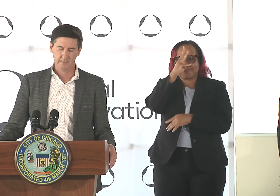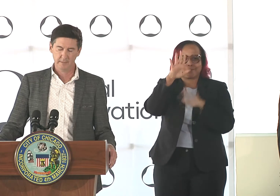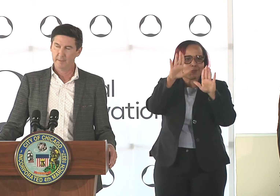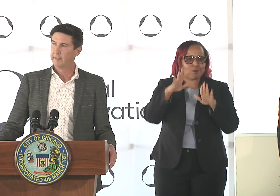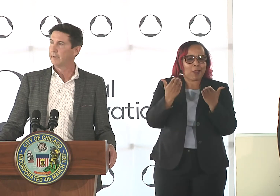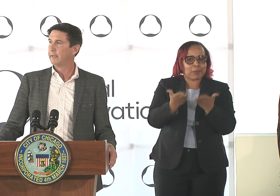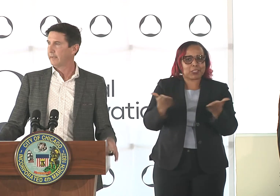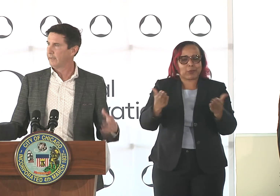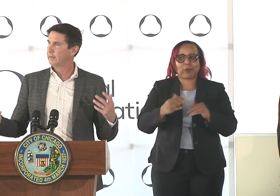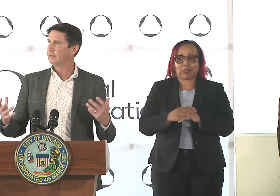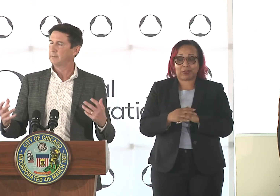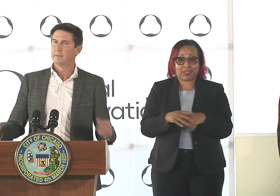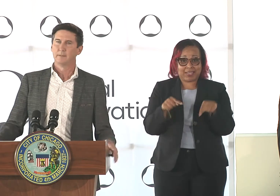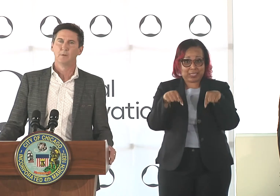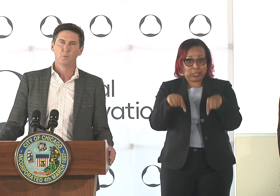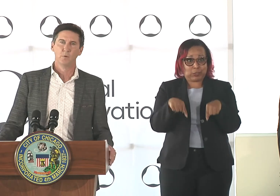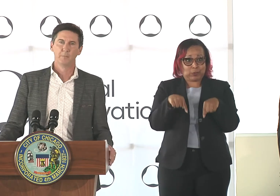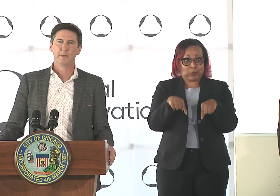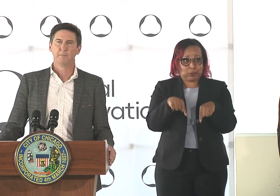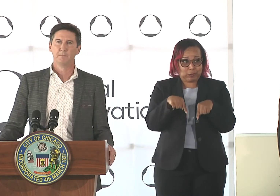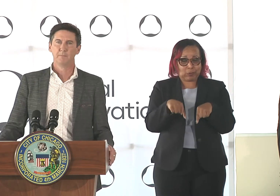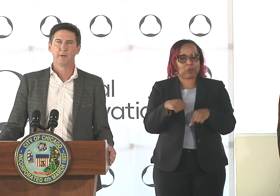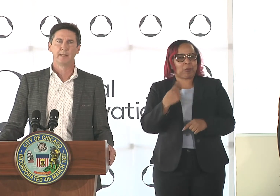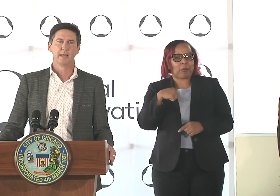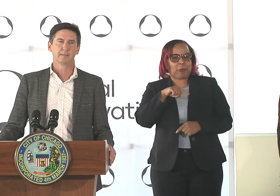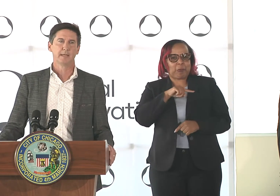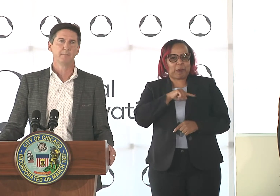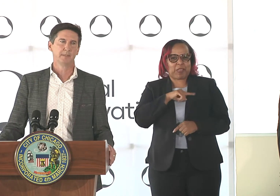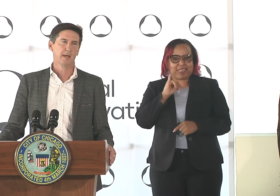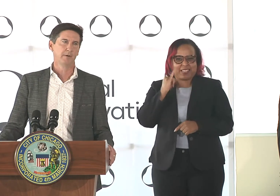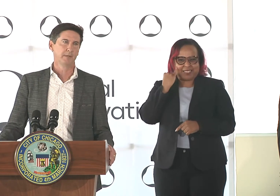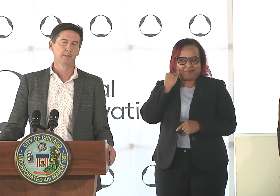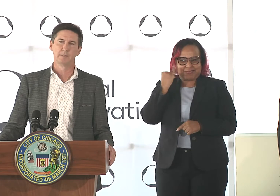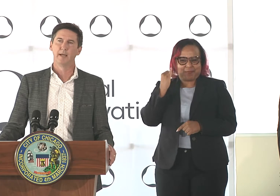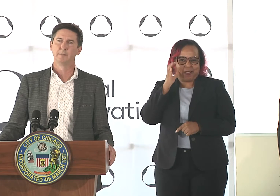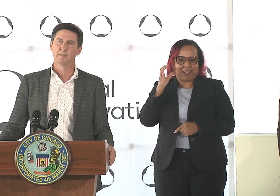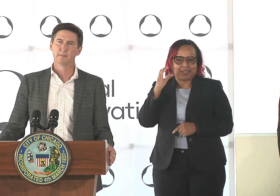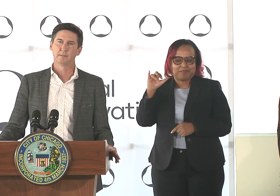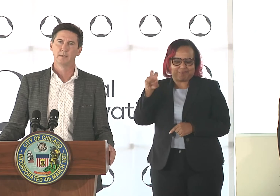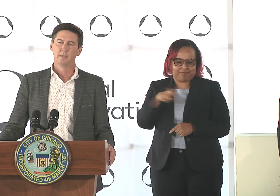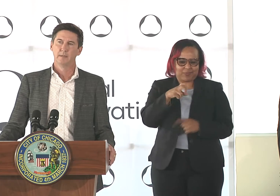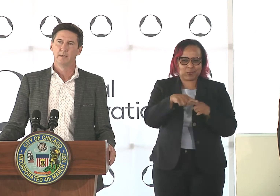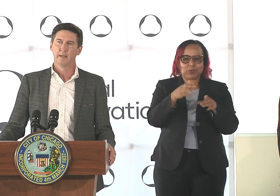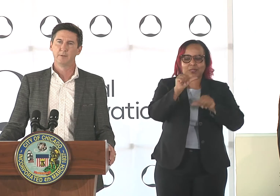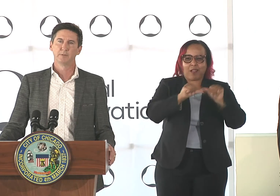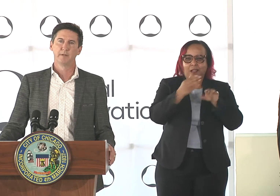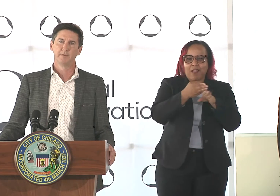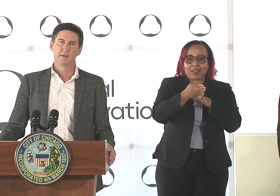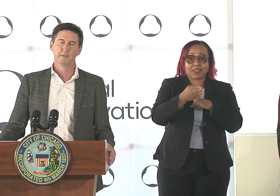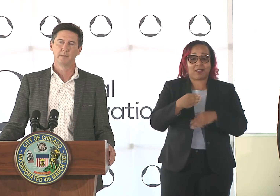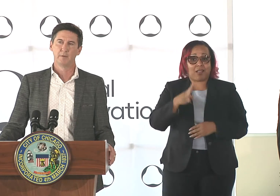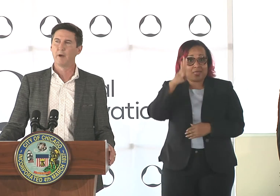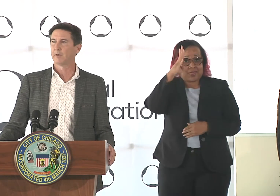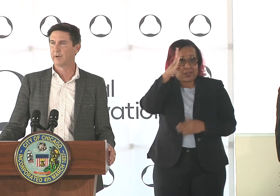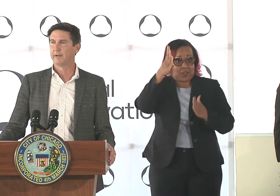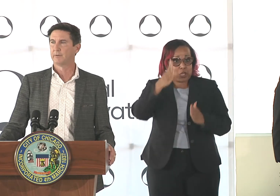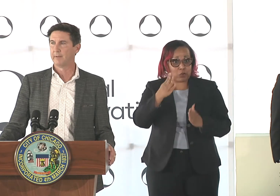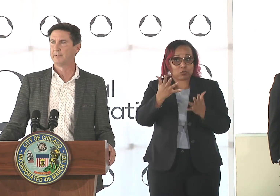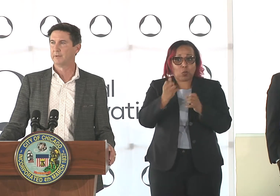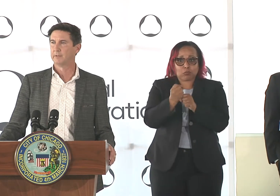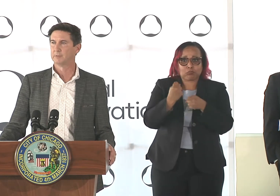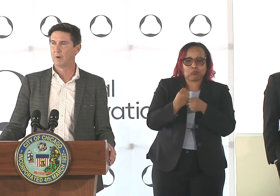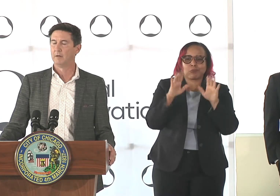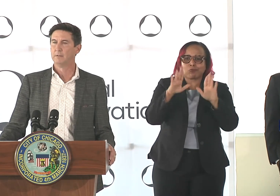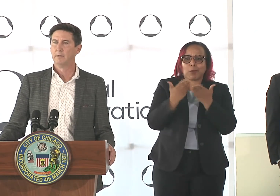material. Here, we'll be bringing that same mentality to scientists and those innovators that want to create